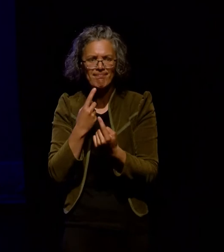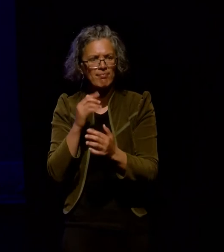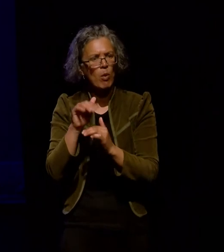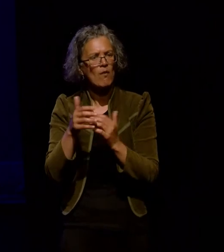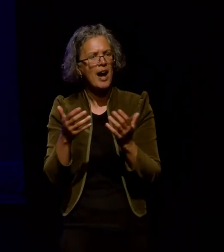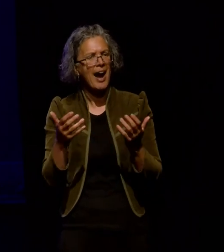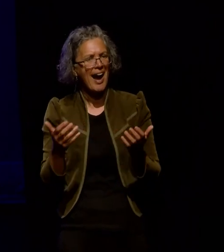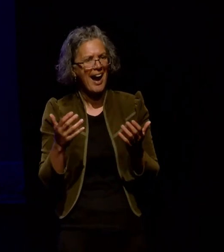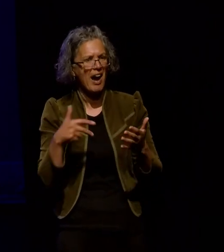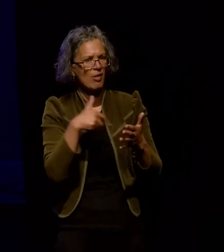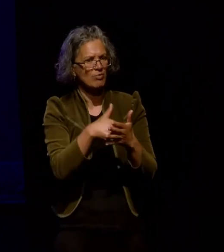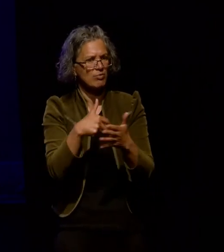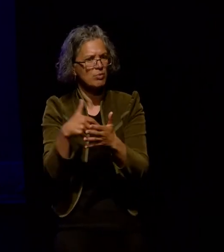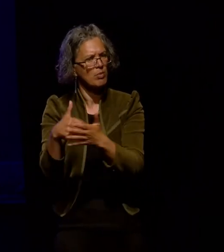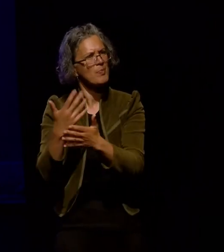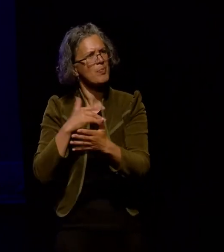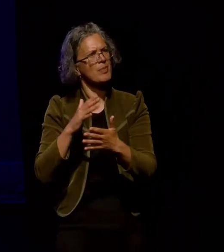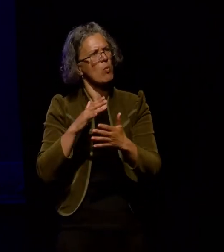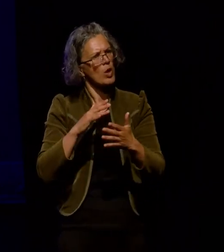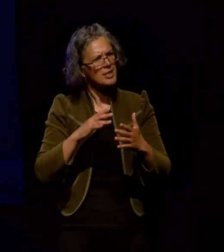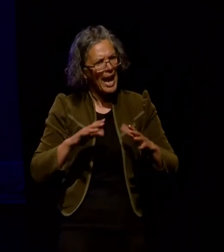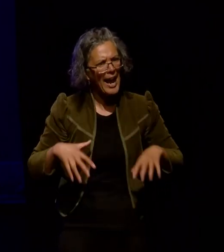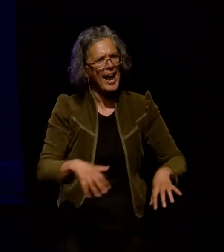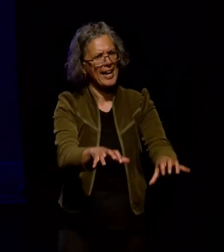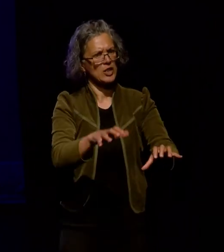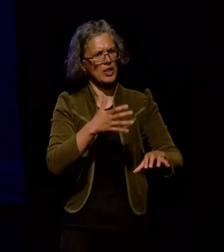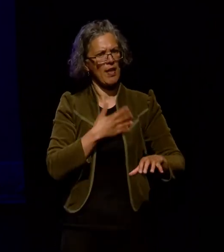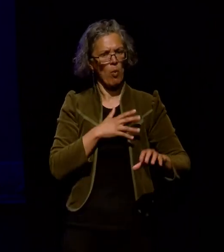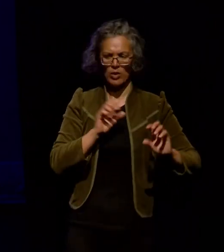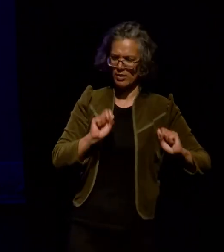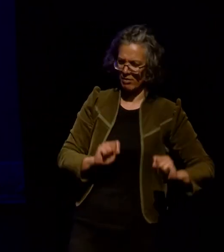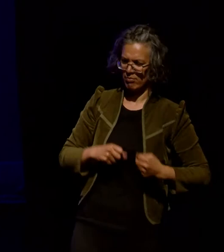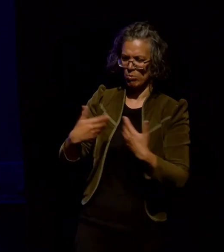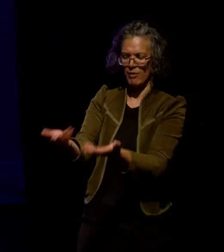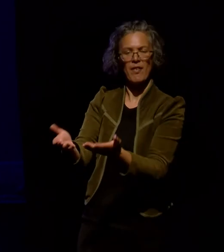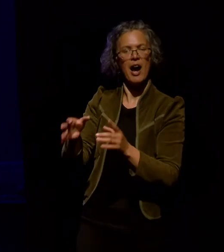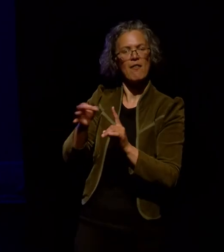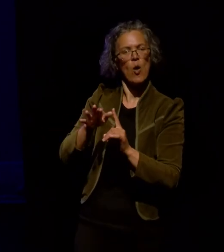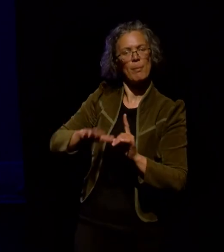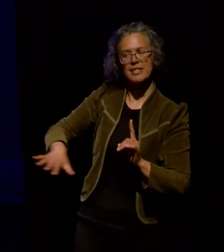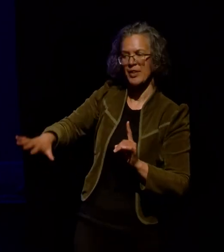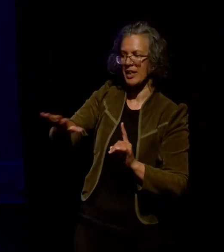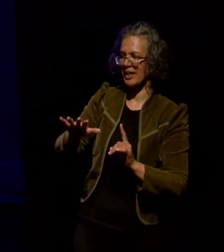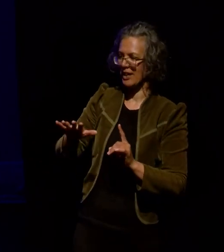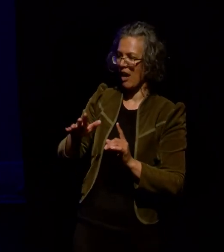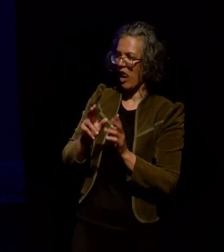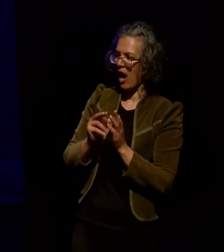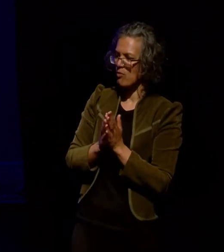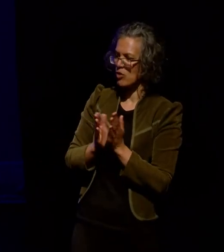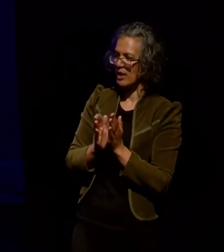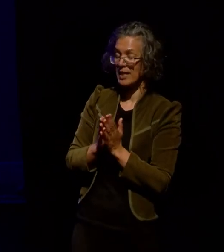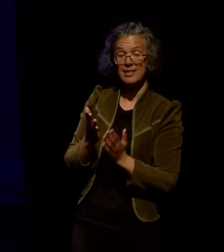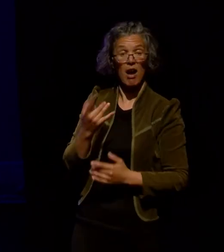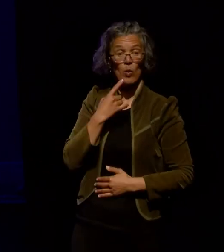heritage and called for collective action. This project delivers that for Pacific libraries. And just while we're here, I'd like to note and